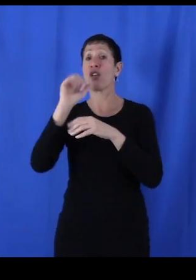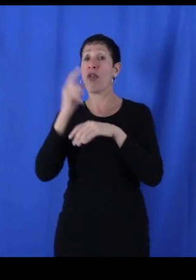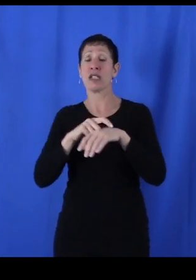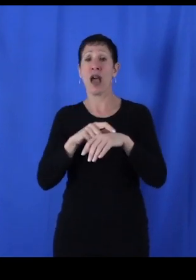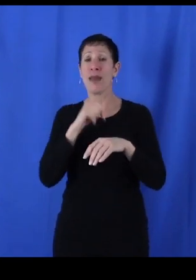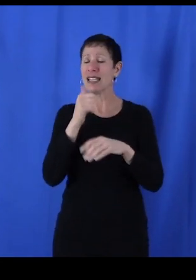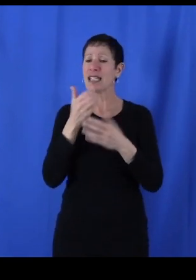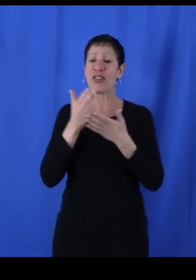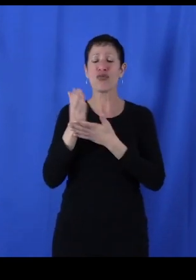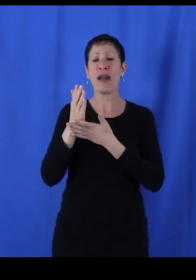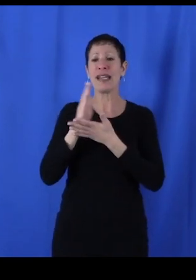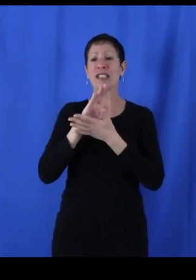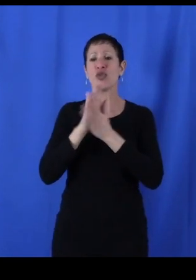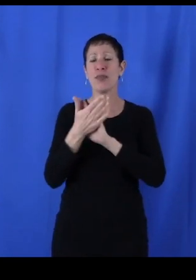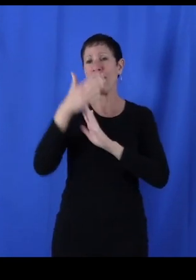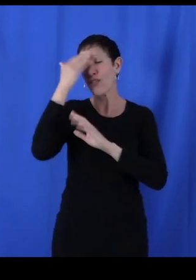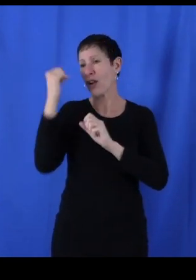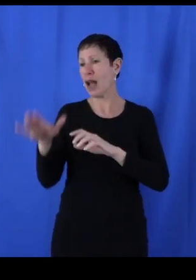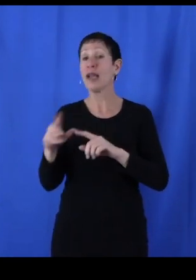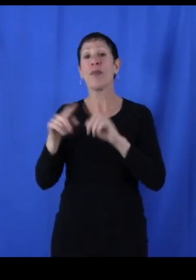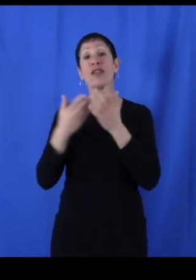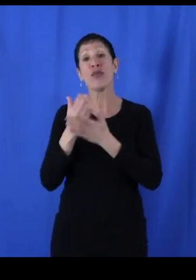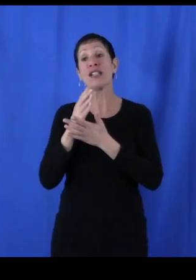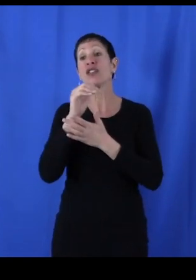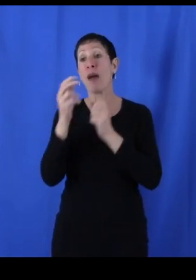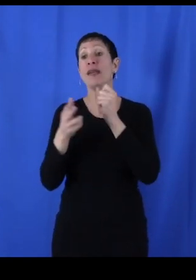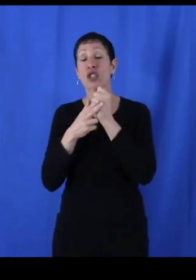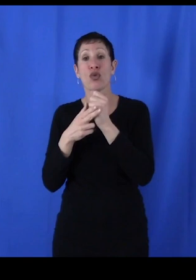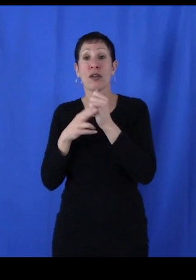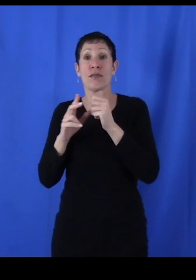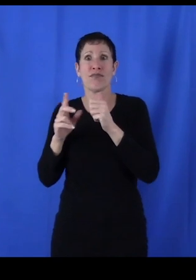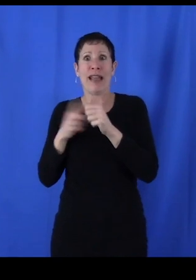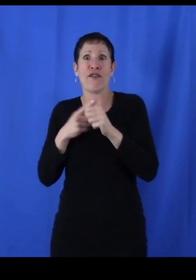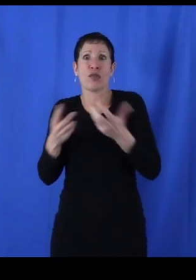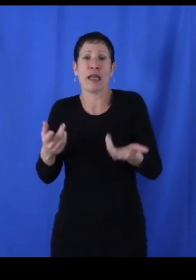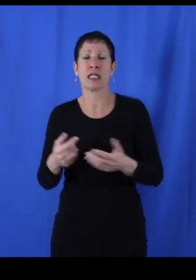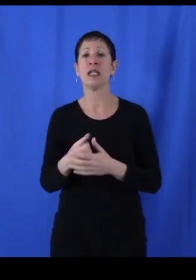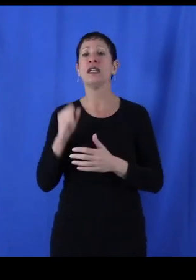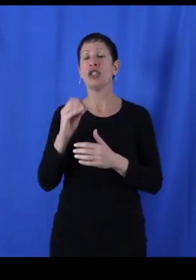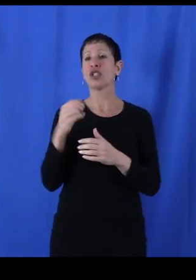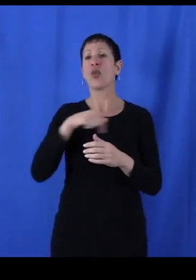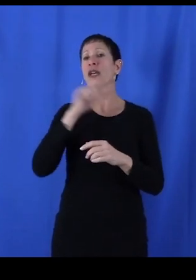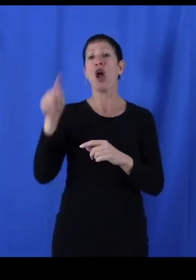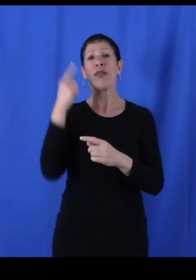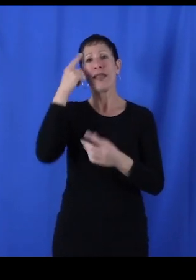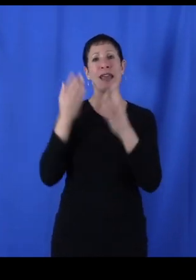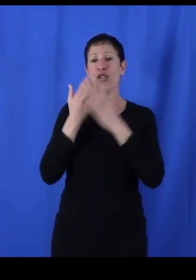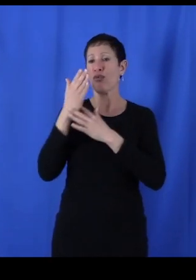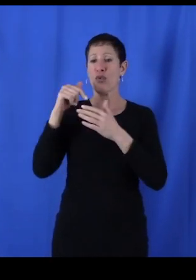to be forgotten. It's the right not to be stored in the first place. And we can only think through these things when we engage with